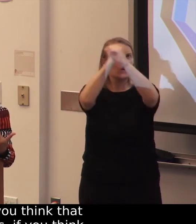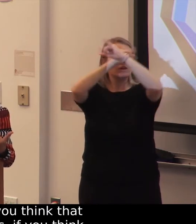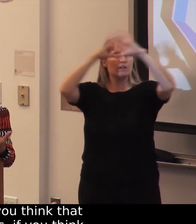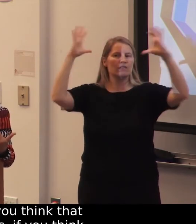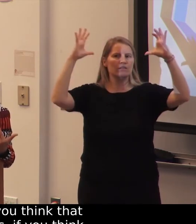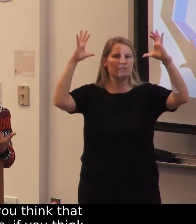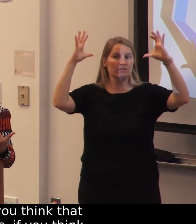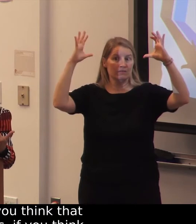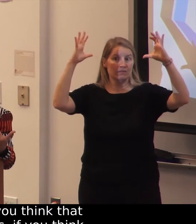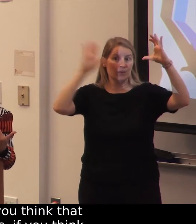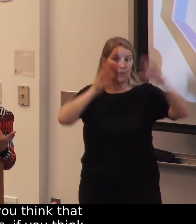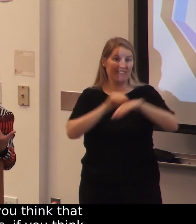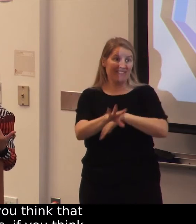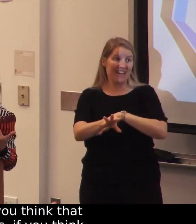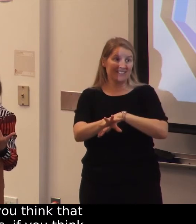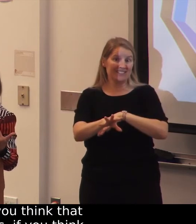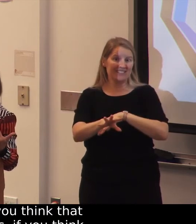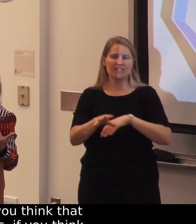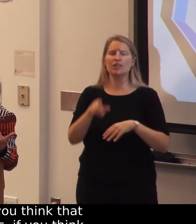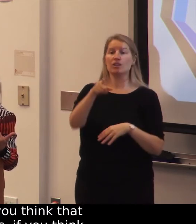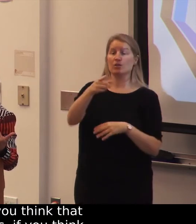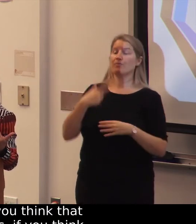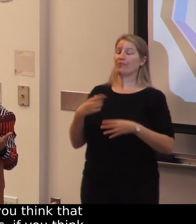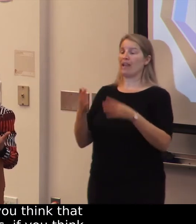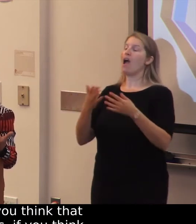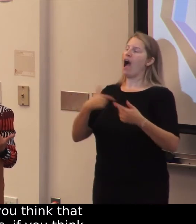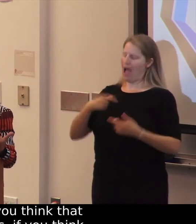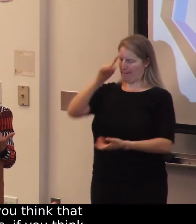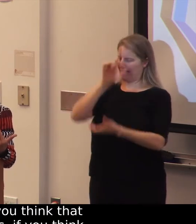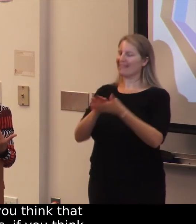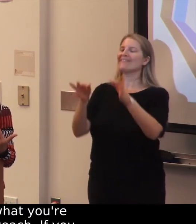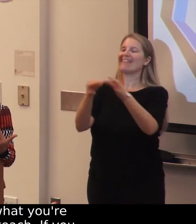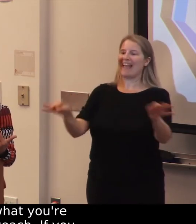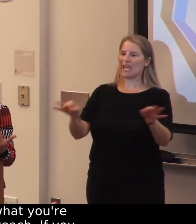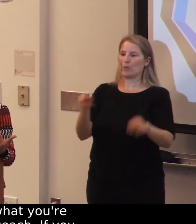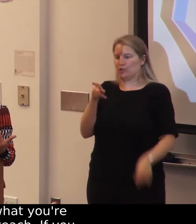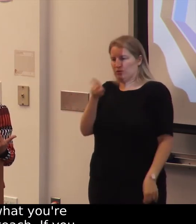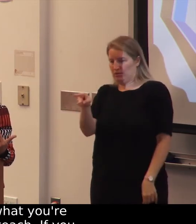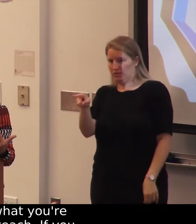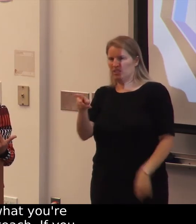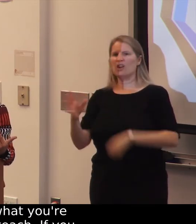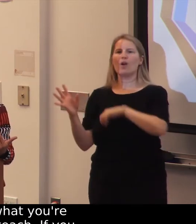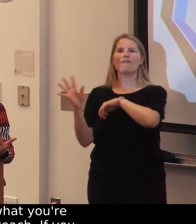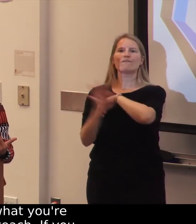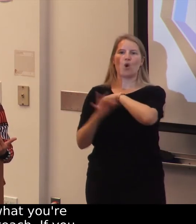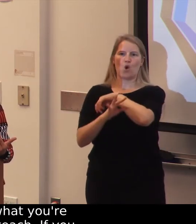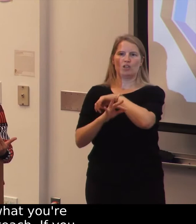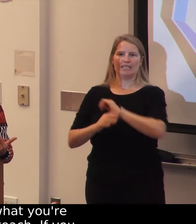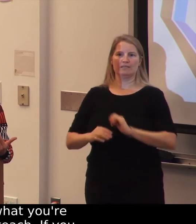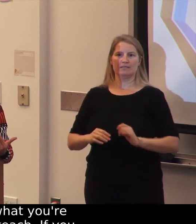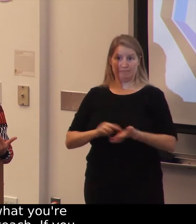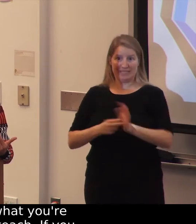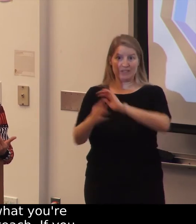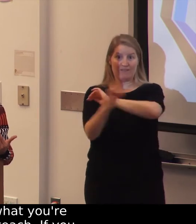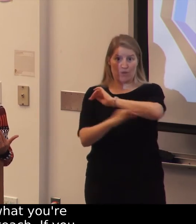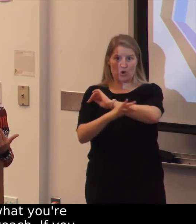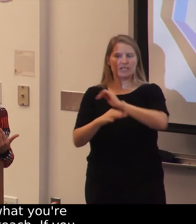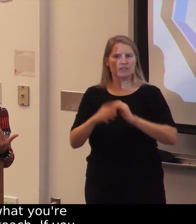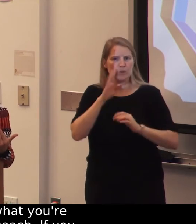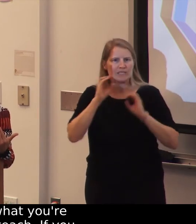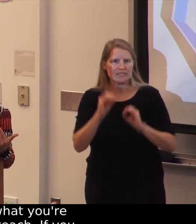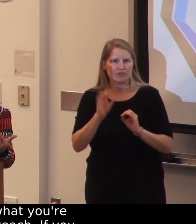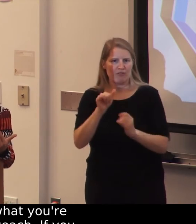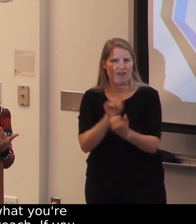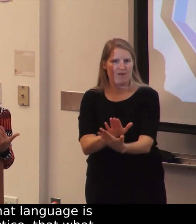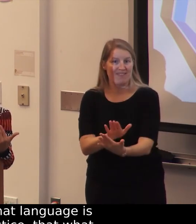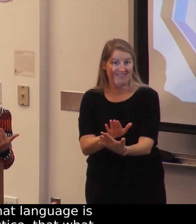that you do. What you think that language is, okay? If you think that language is form, that's what you're going to teach. If you